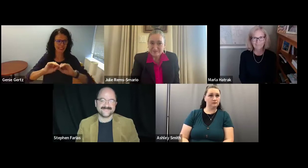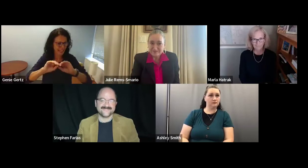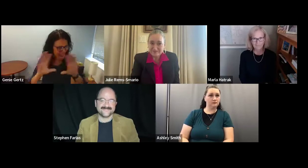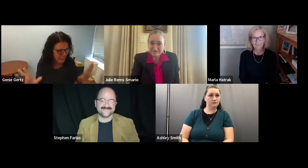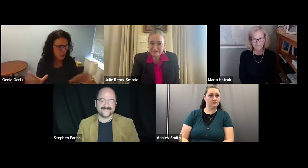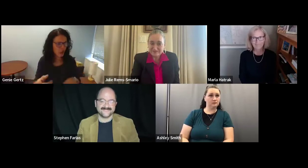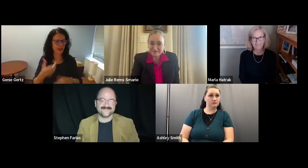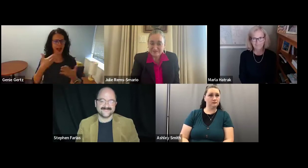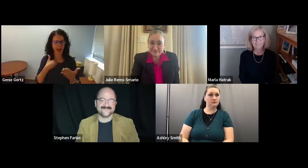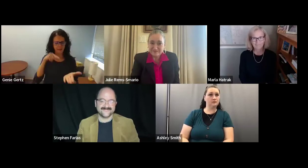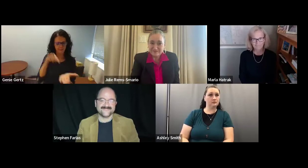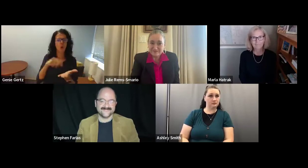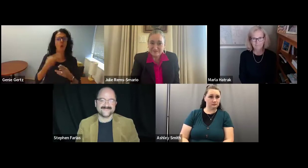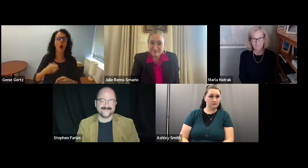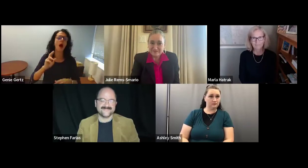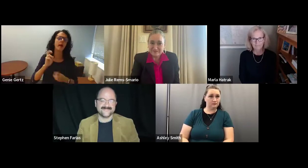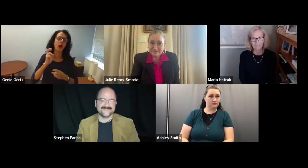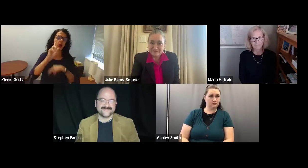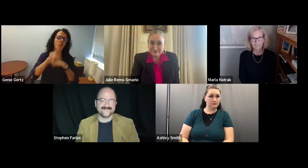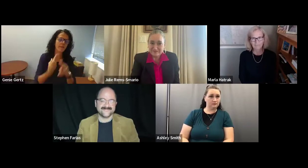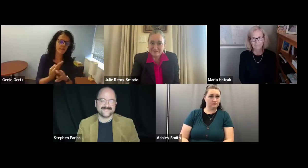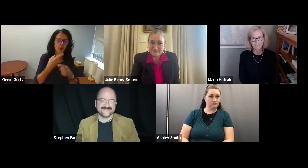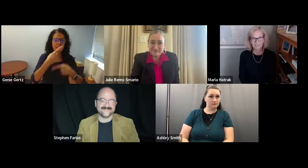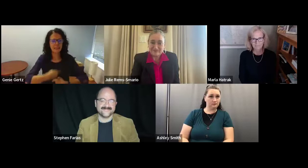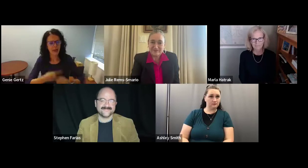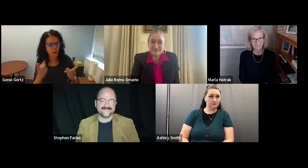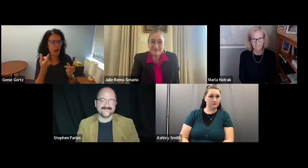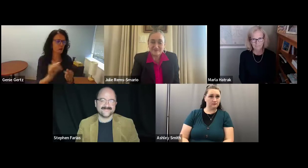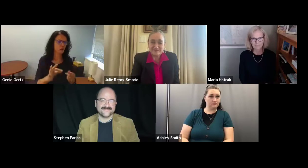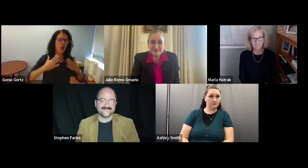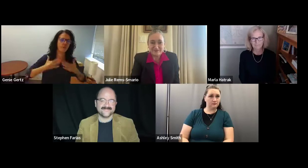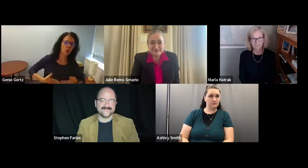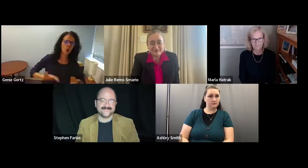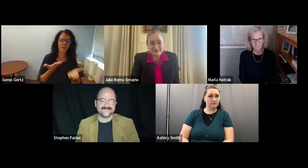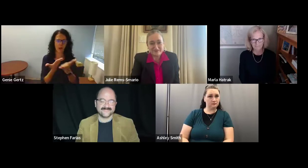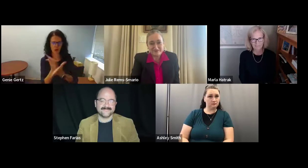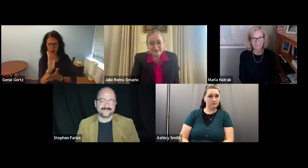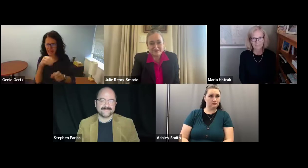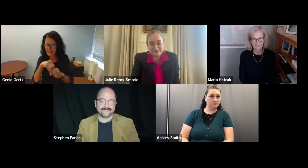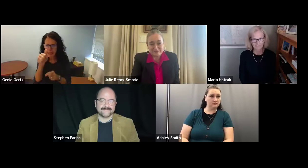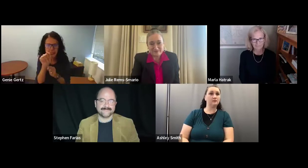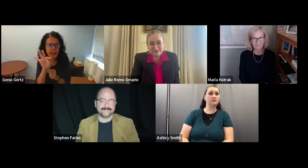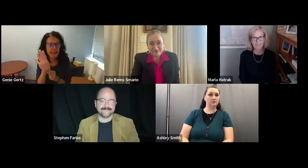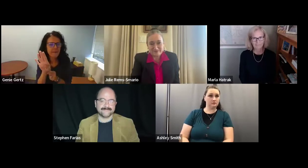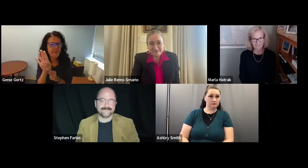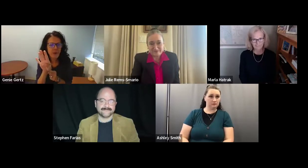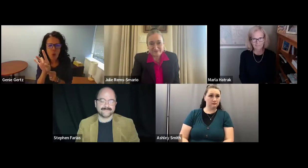the United Nations. That is declared, right? People have the right to have the